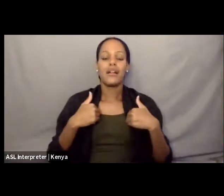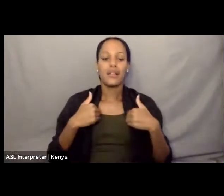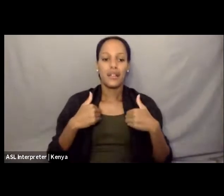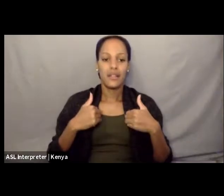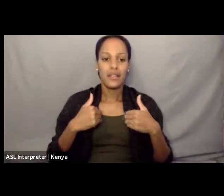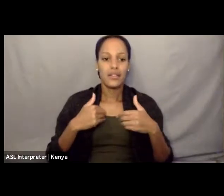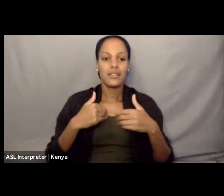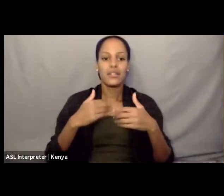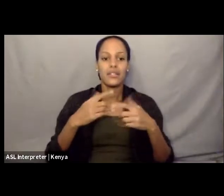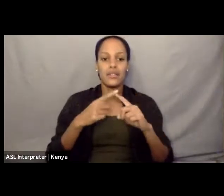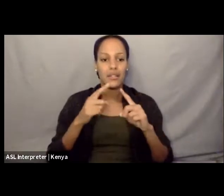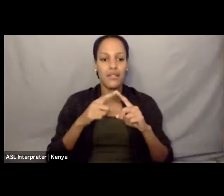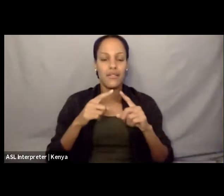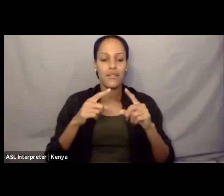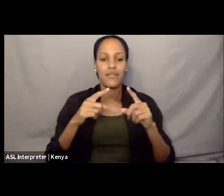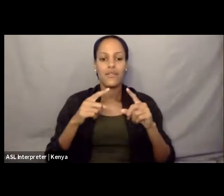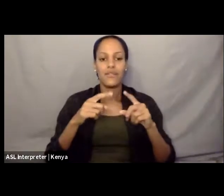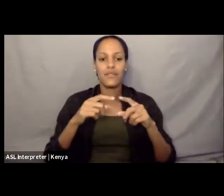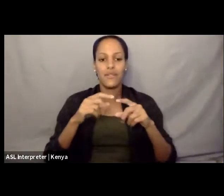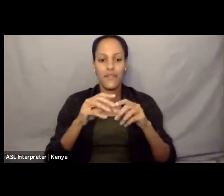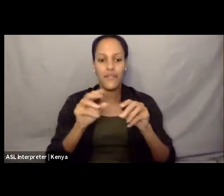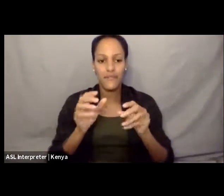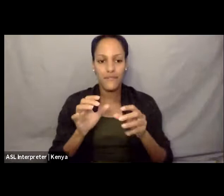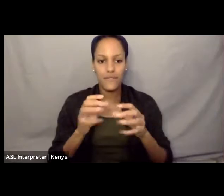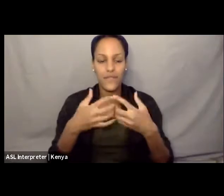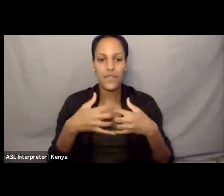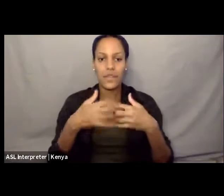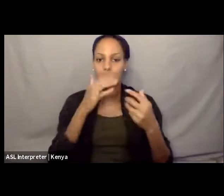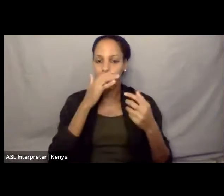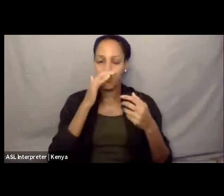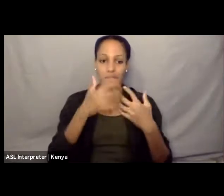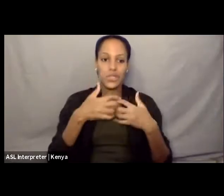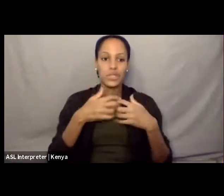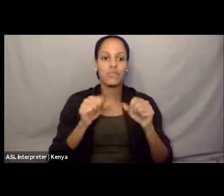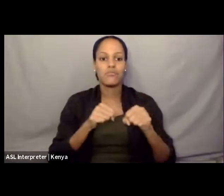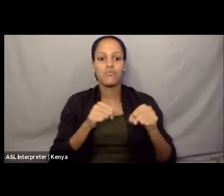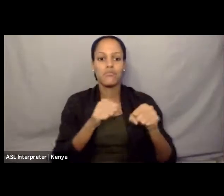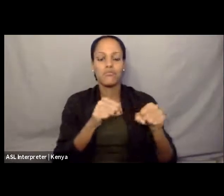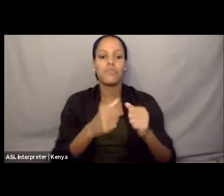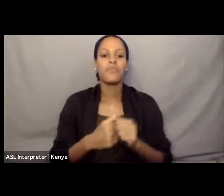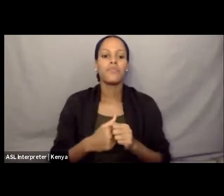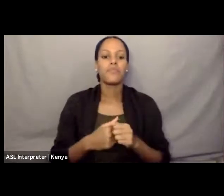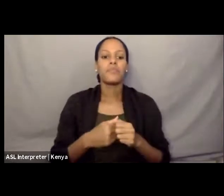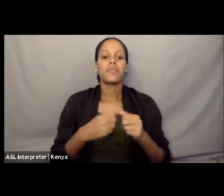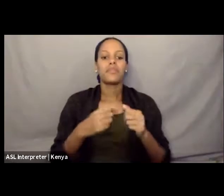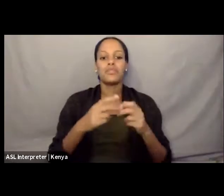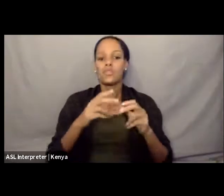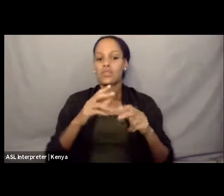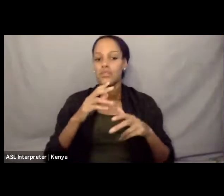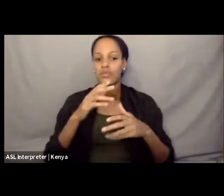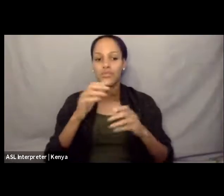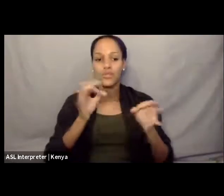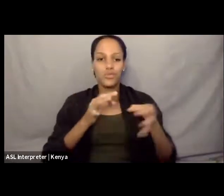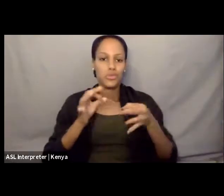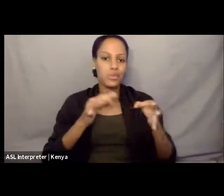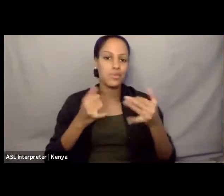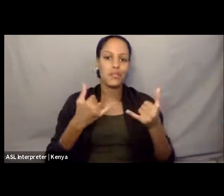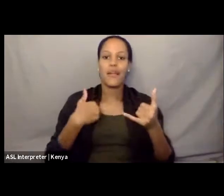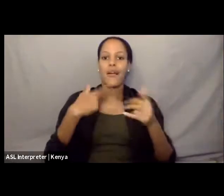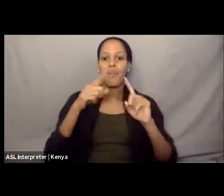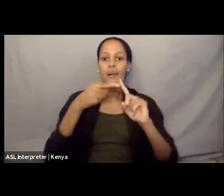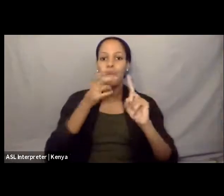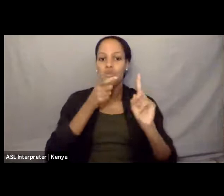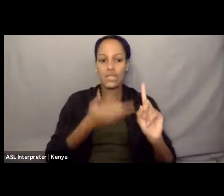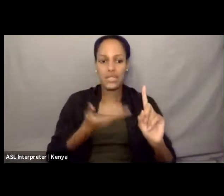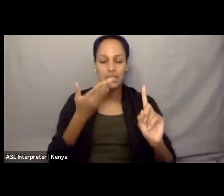wrapped tight in a 3/4 sleeve AC/DC shirt, camo hat with the gas station razor blade shades perched